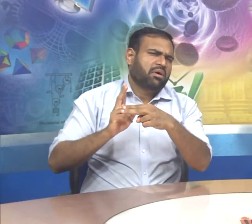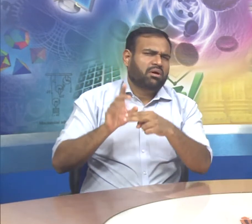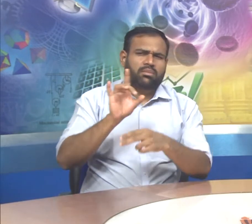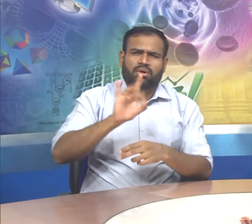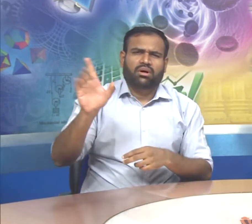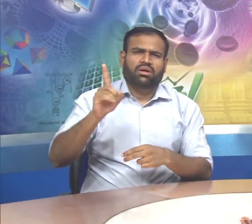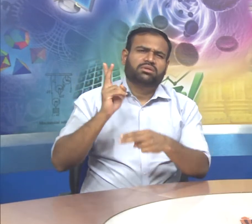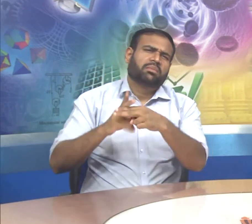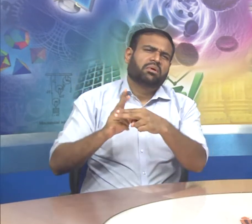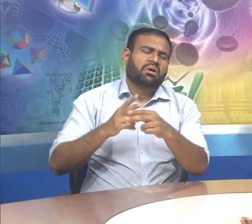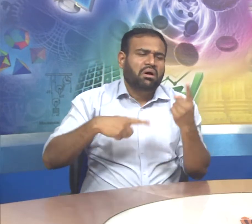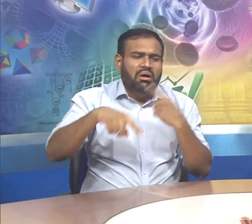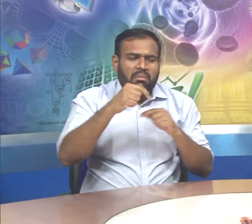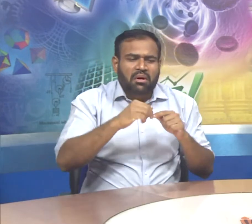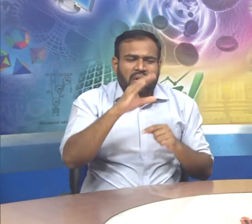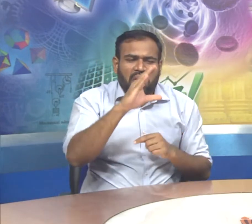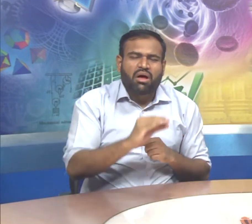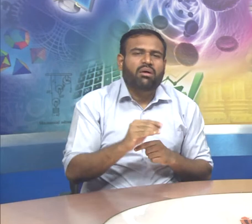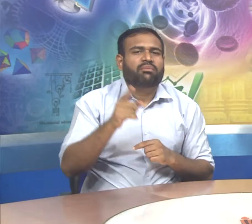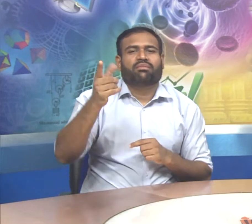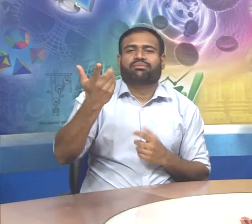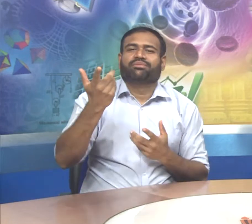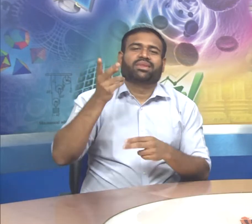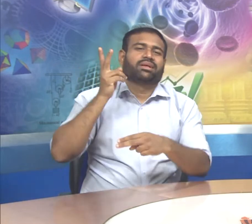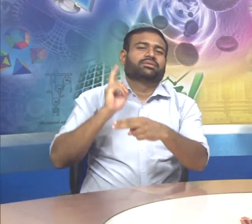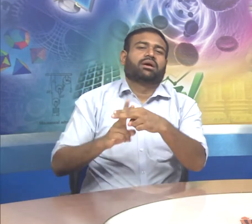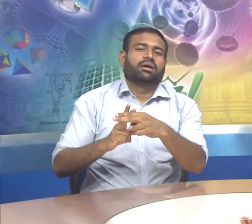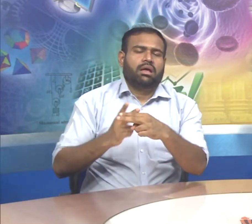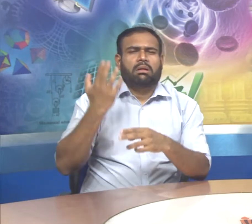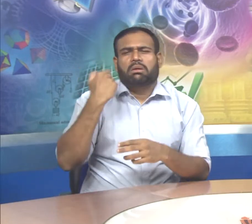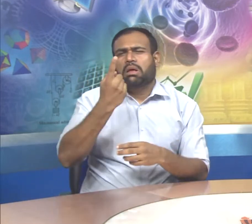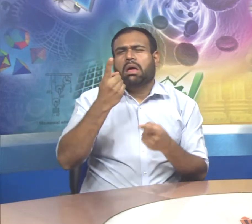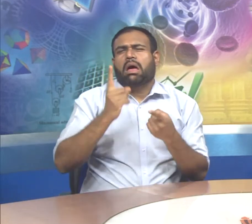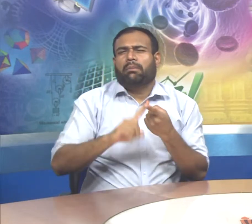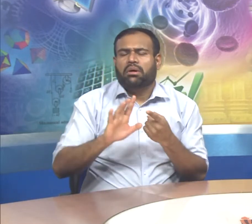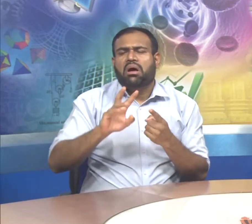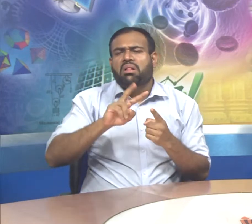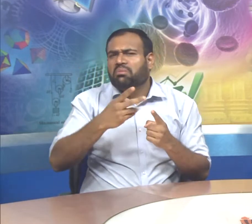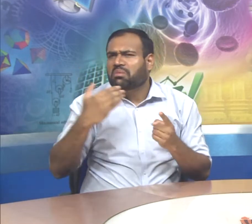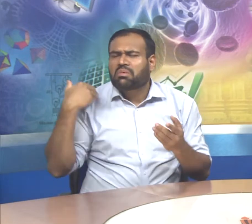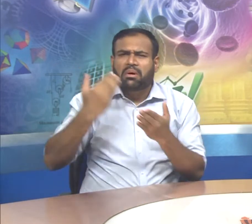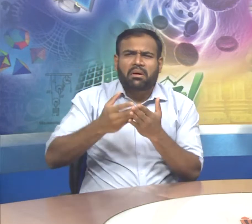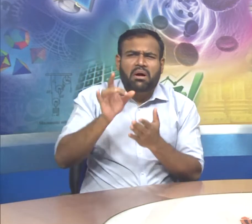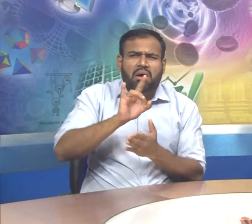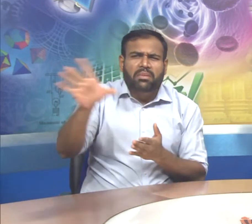the resolution could not be passed by the Parliament.